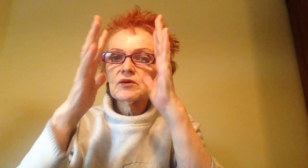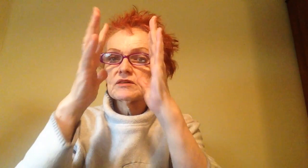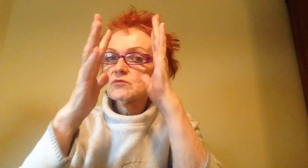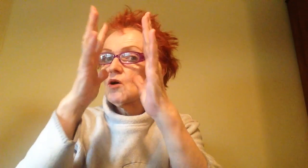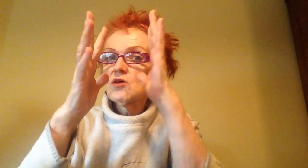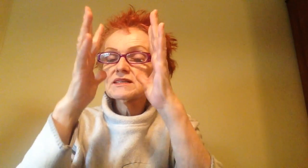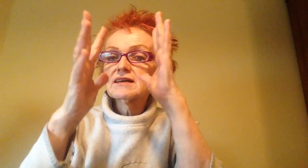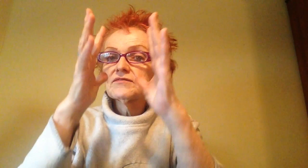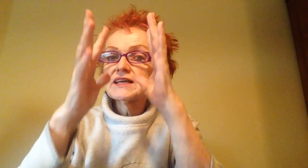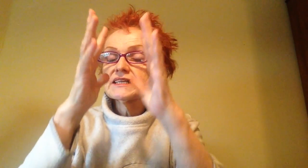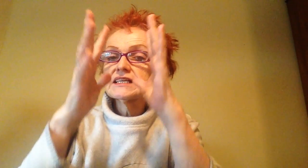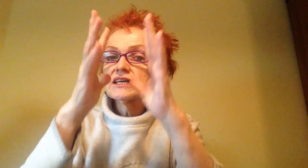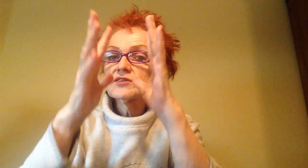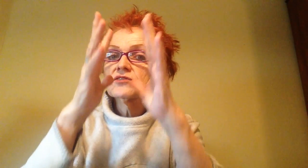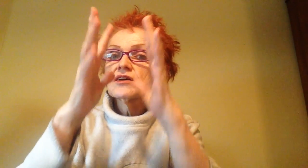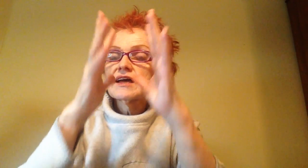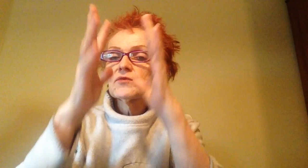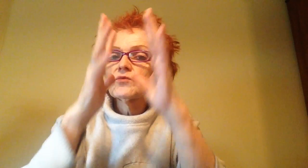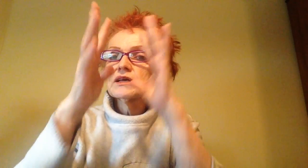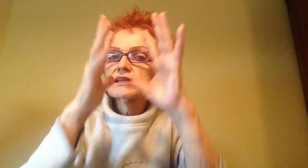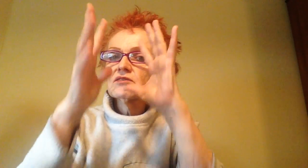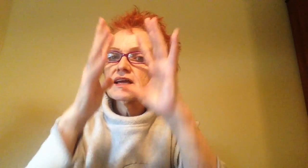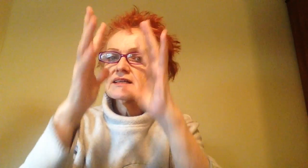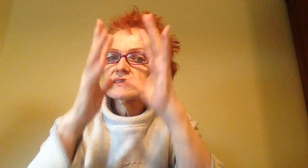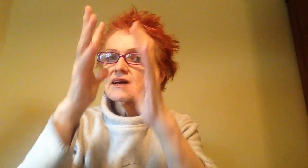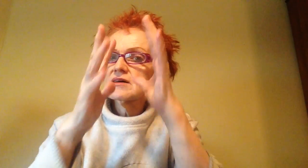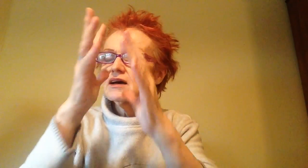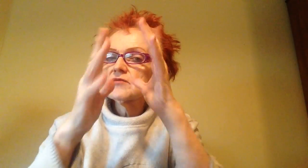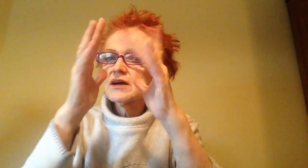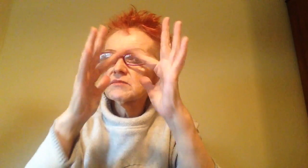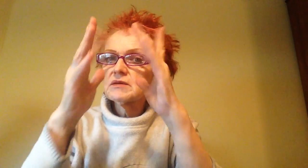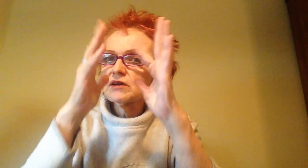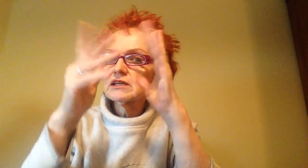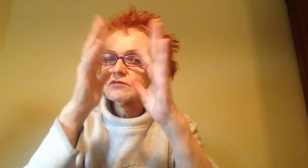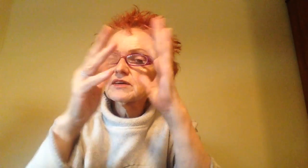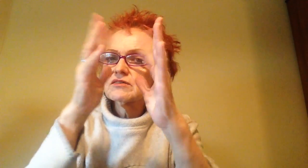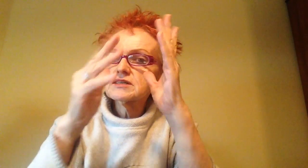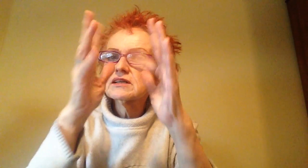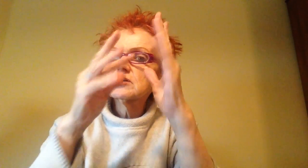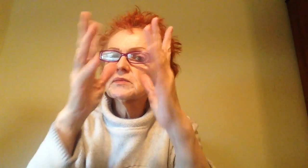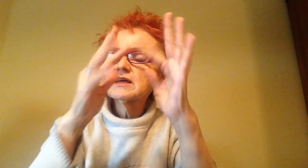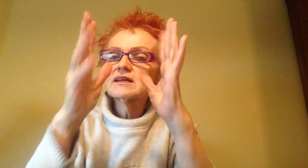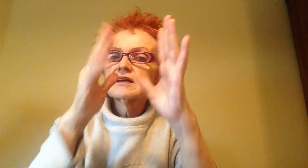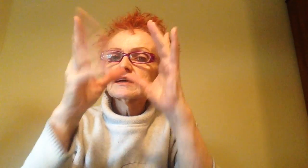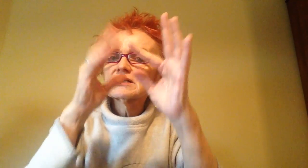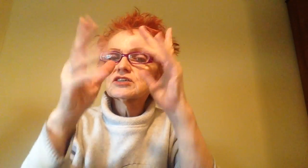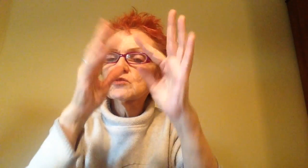your palms facing each other and wiggling your hands around, maybe wiggling your fingers a little bit, kind of showing